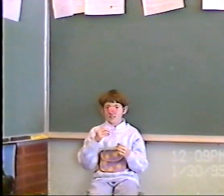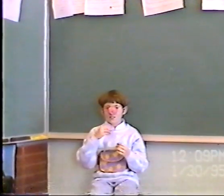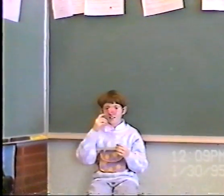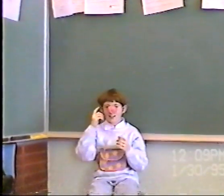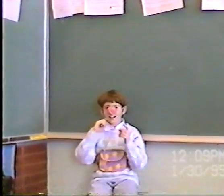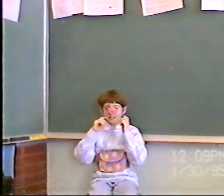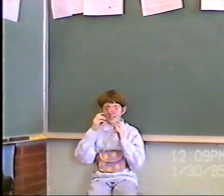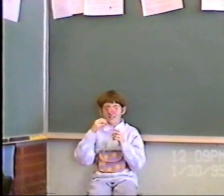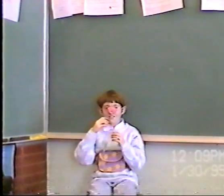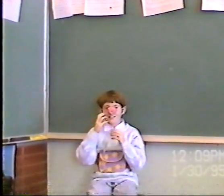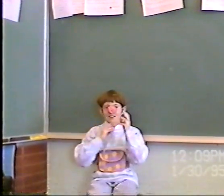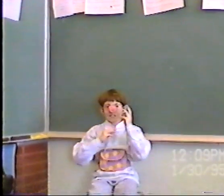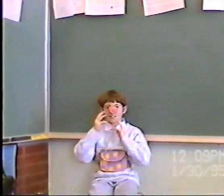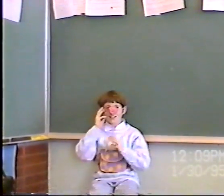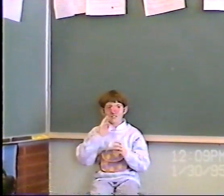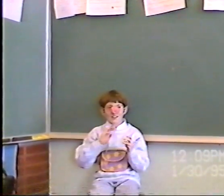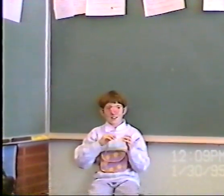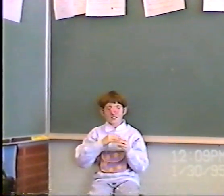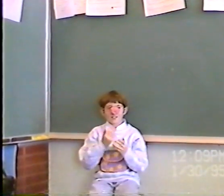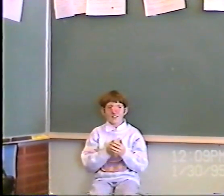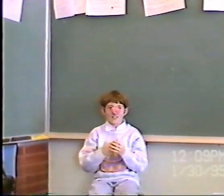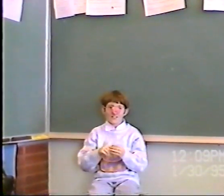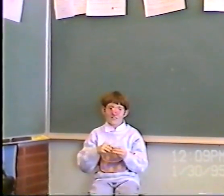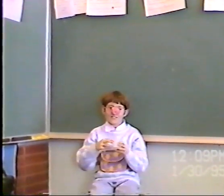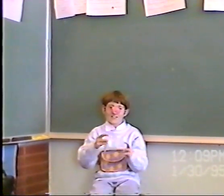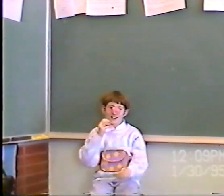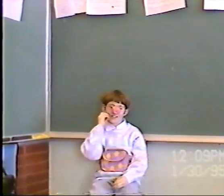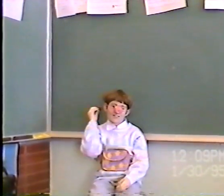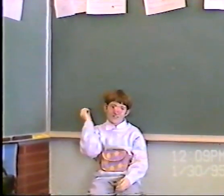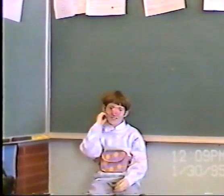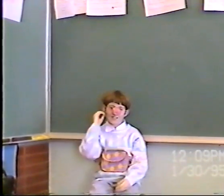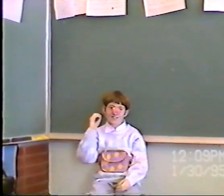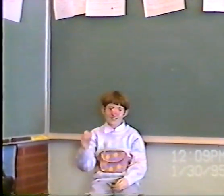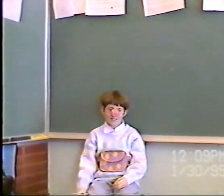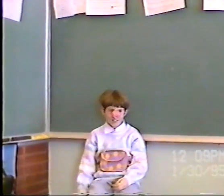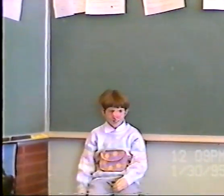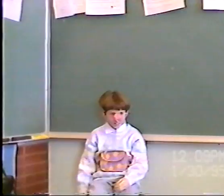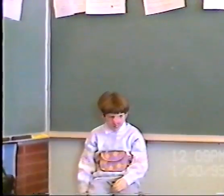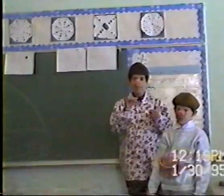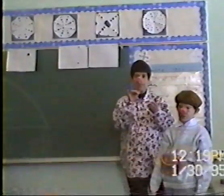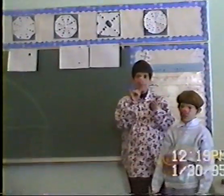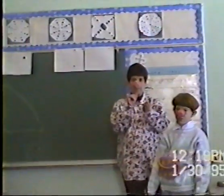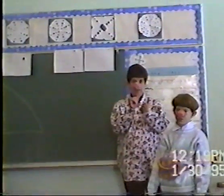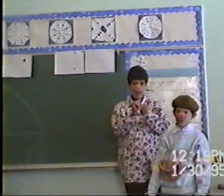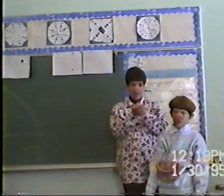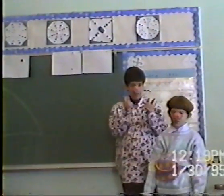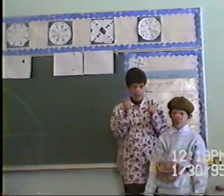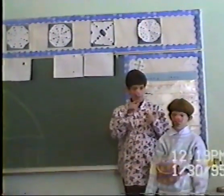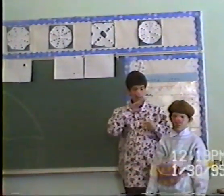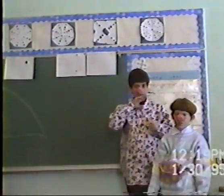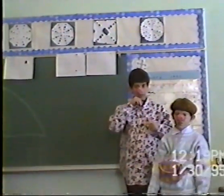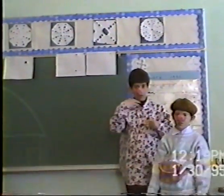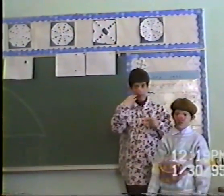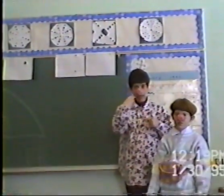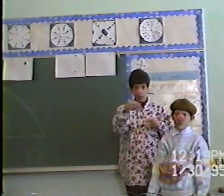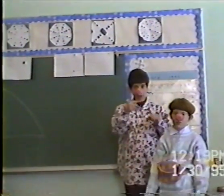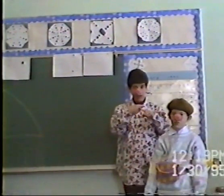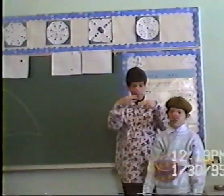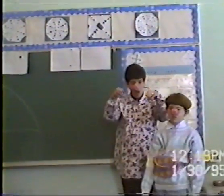little pig cried wee wee wee all the way home. This little pig went to